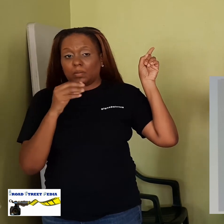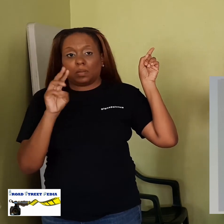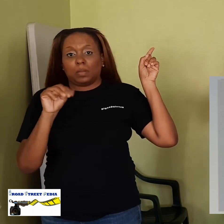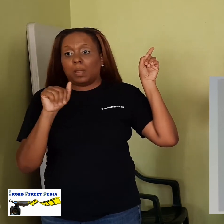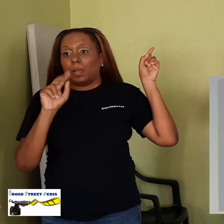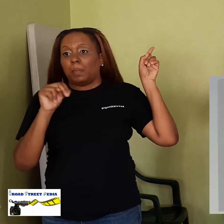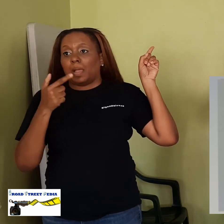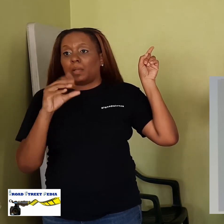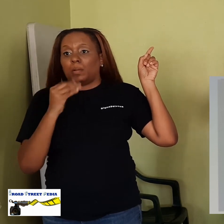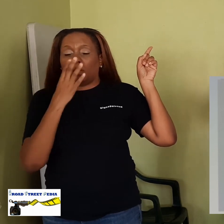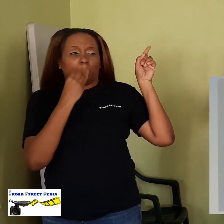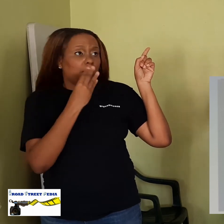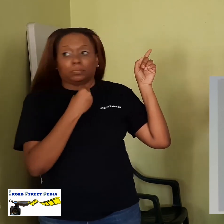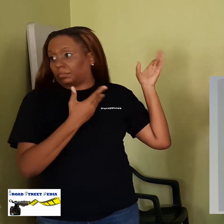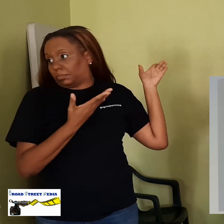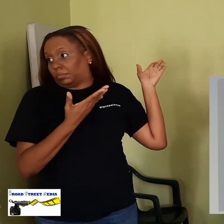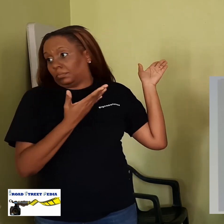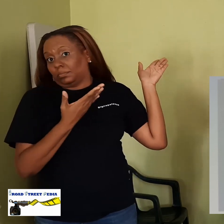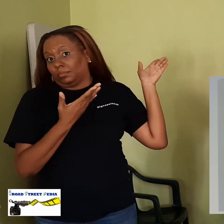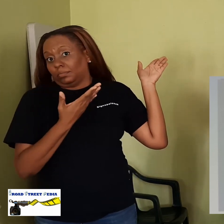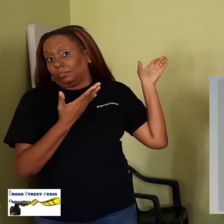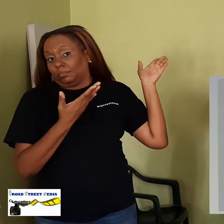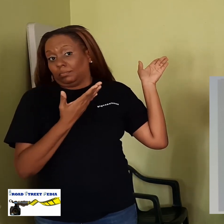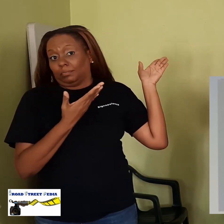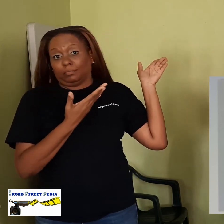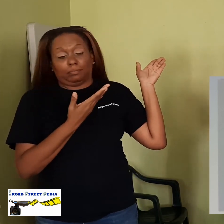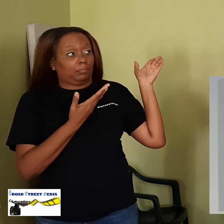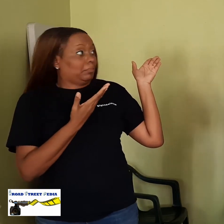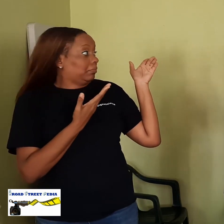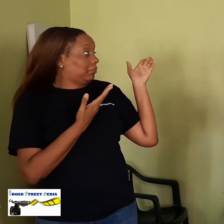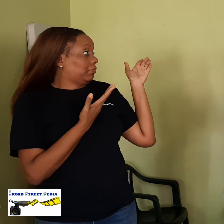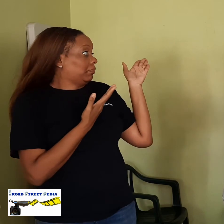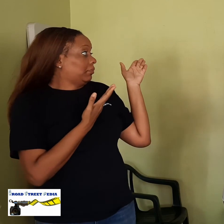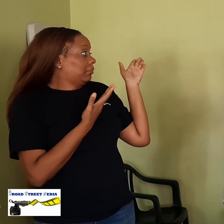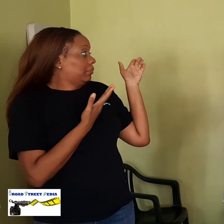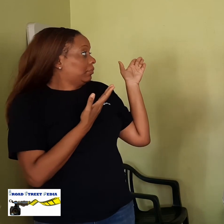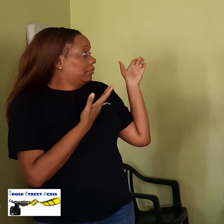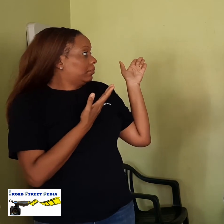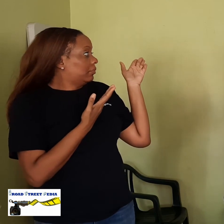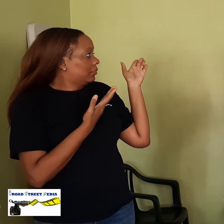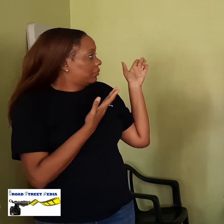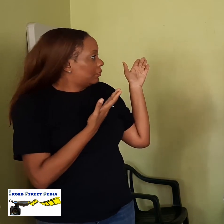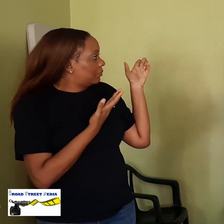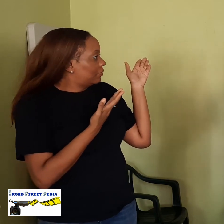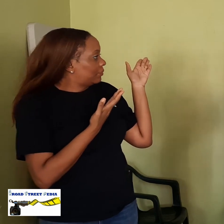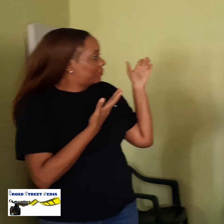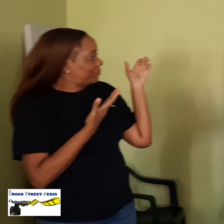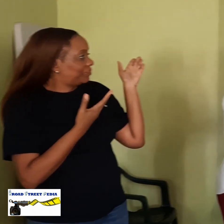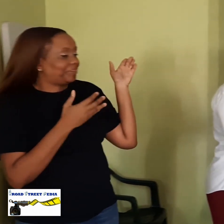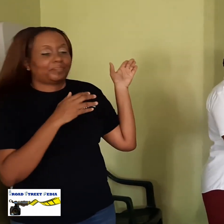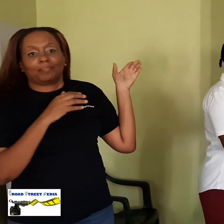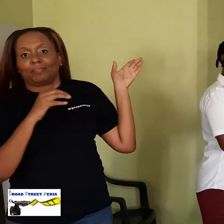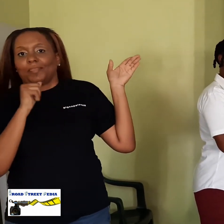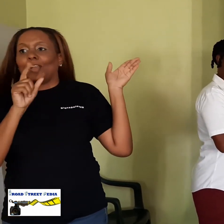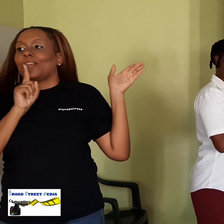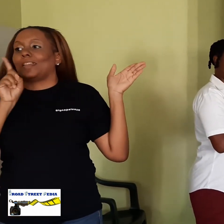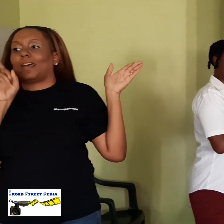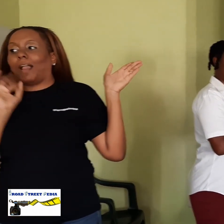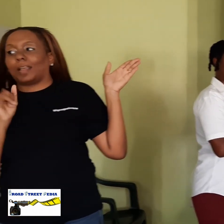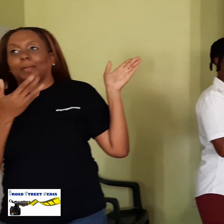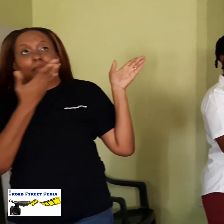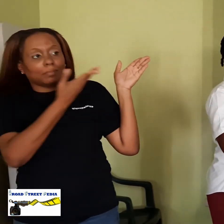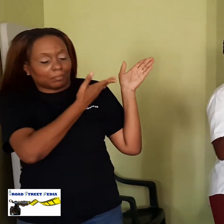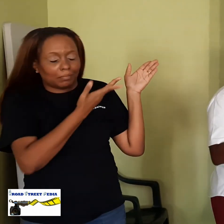ripen at this color, because there are different ways in which you can know when your crops are ready. You know by the time that they were